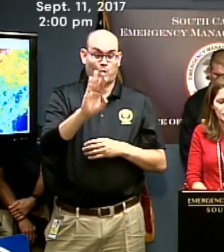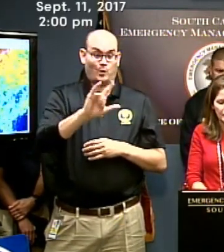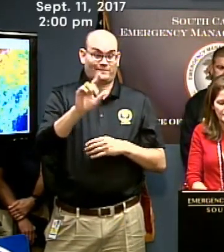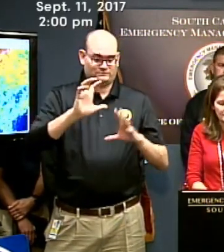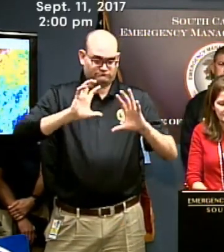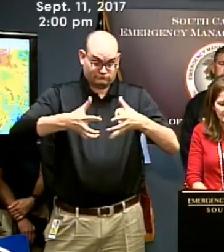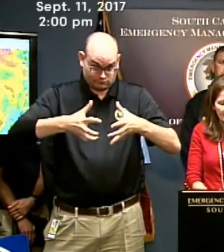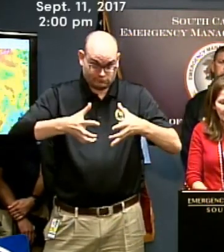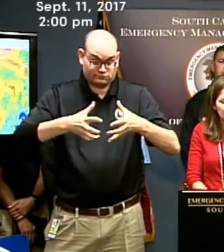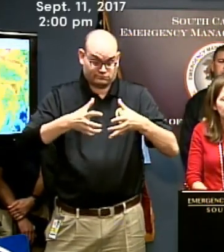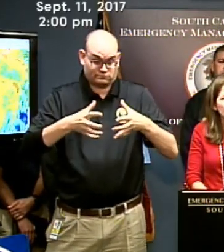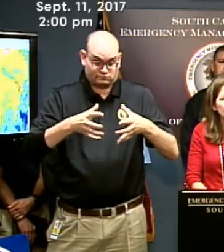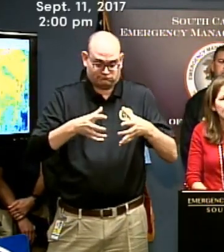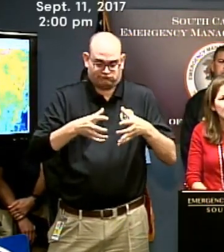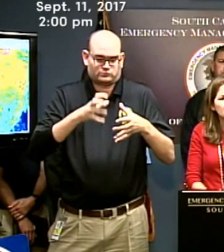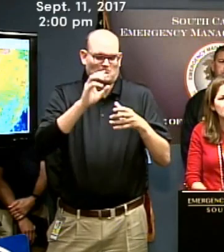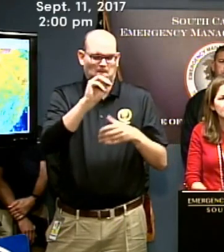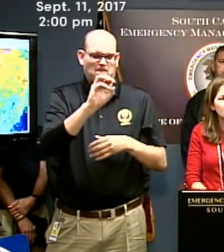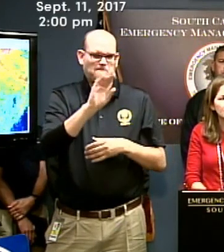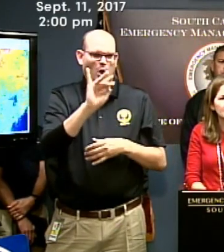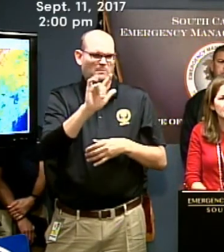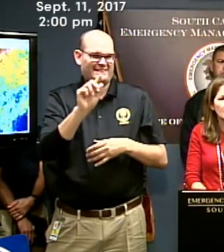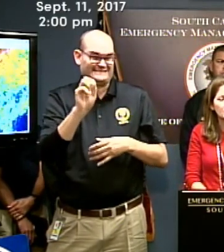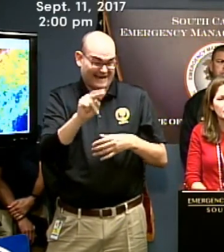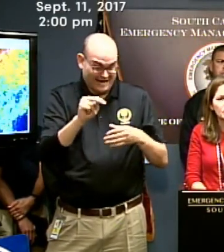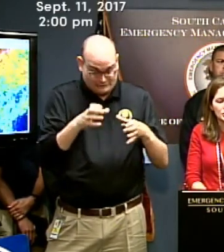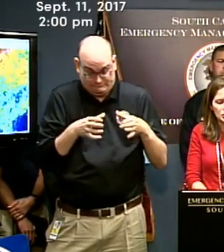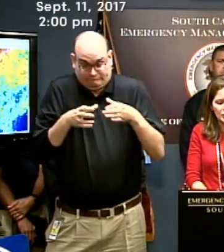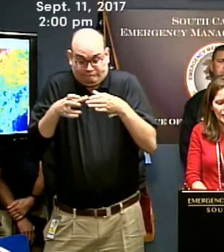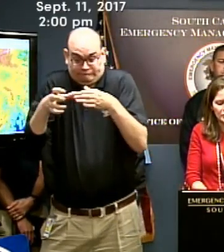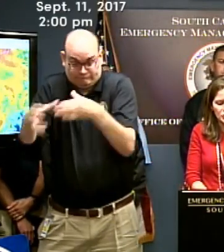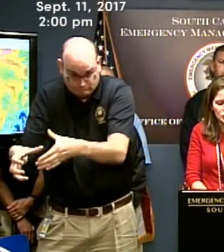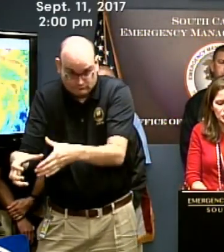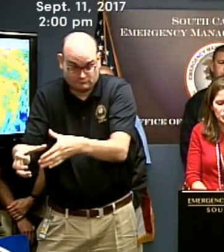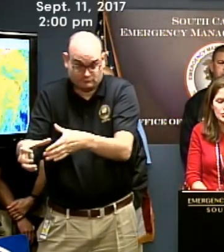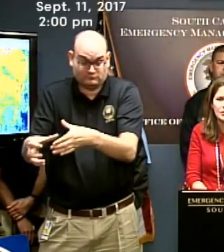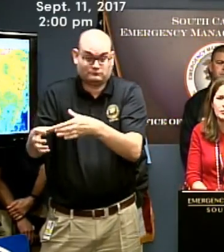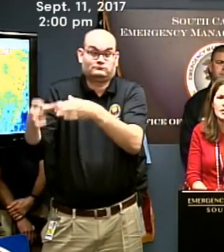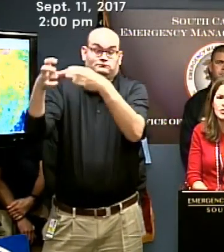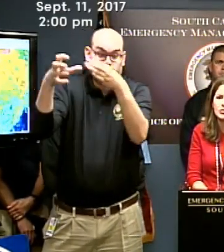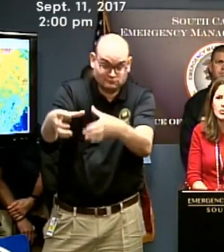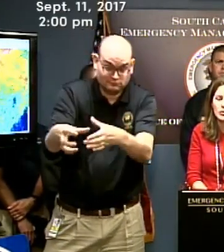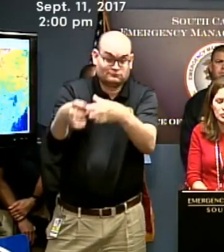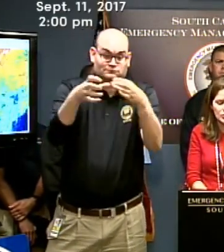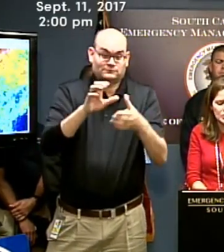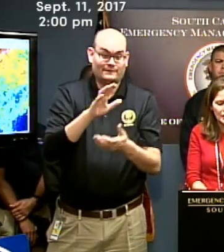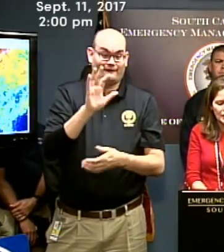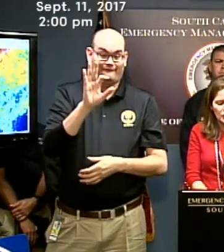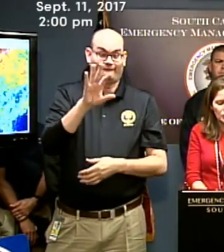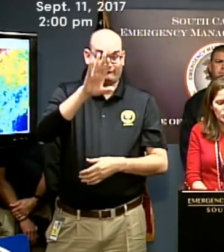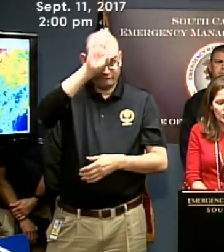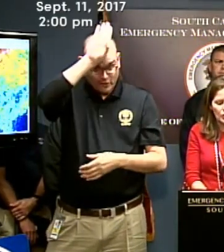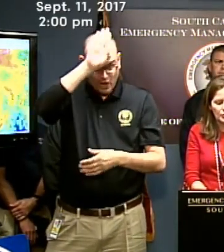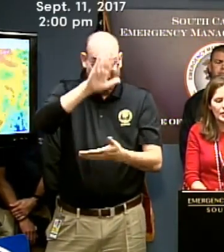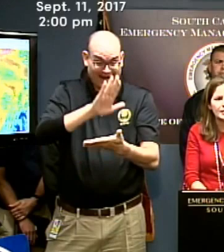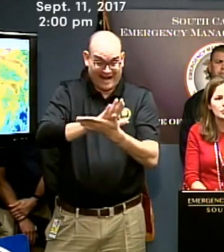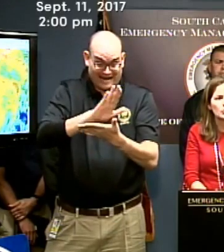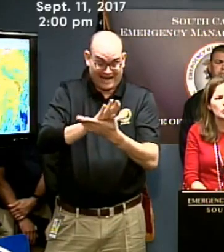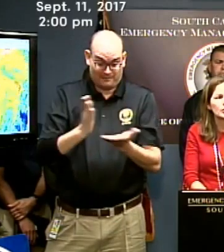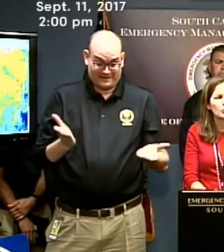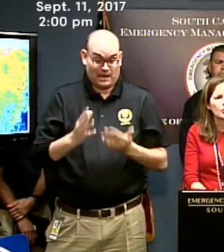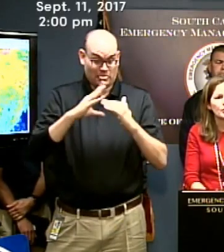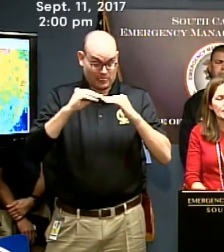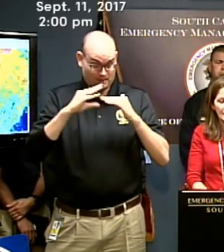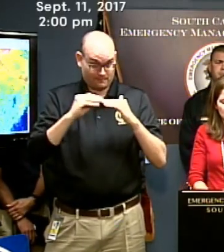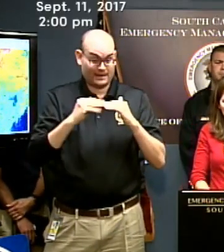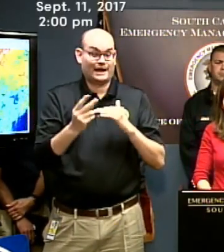the day progresses. At the Fire Academy here in Columbia, we do have 2 crews of rescue swimmers who are ready to